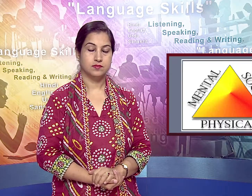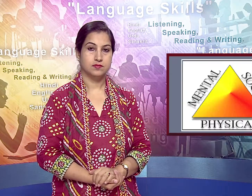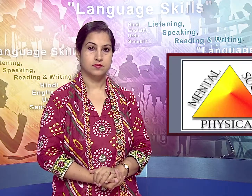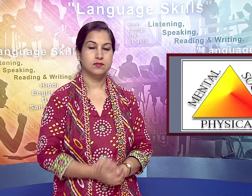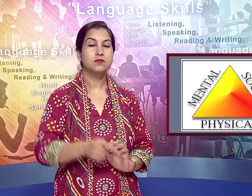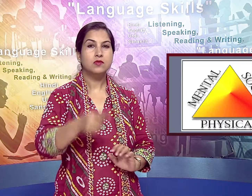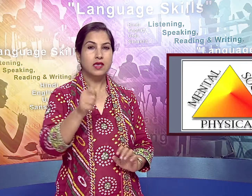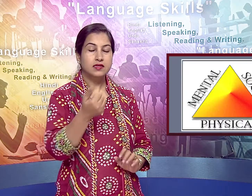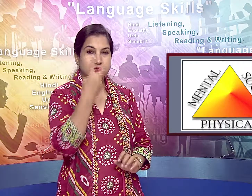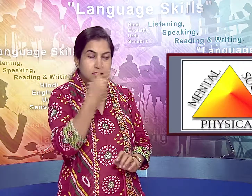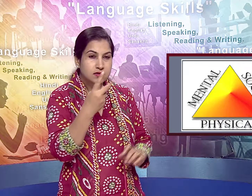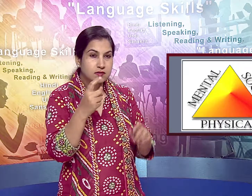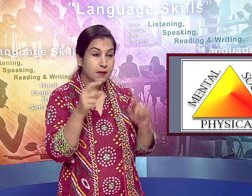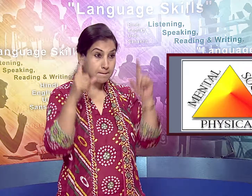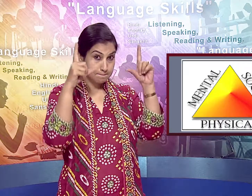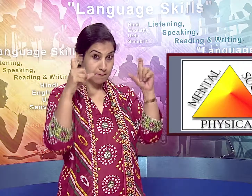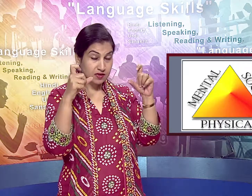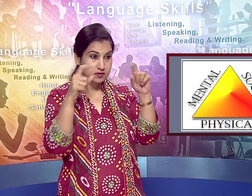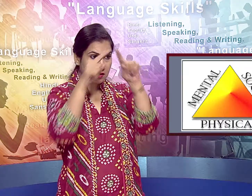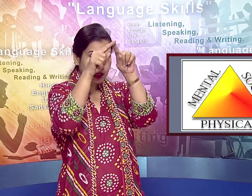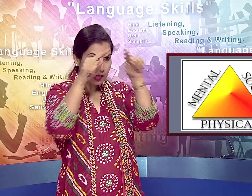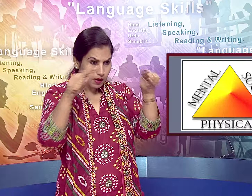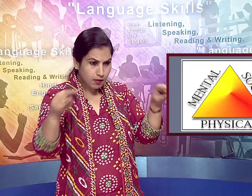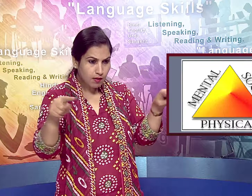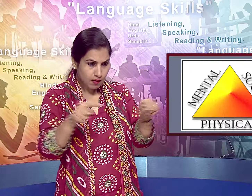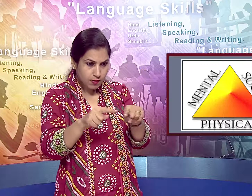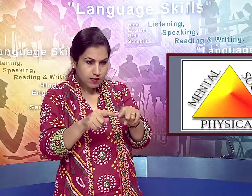As you can see a triangle in the picture,